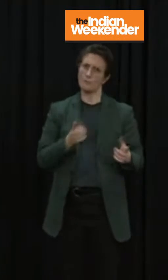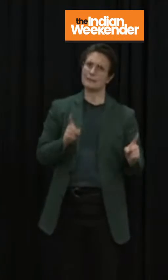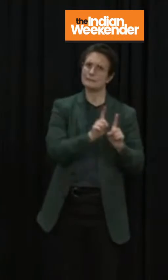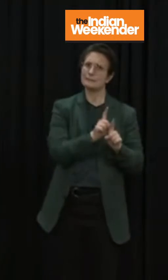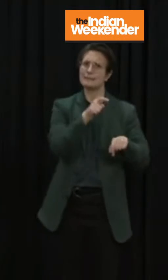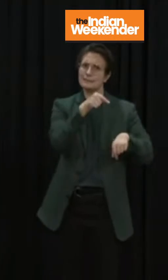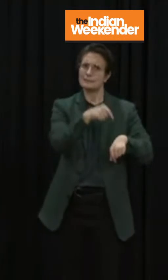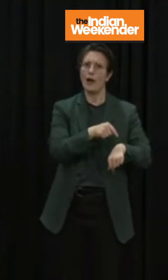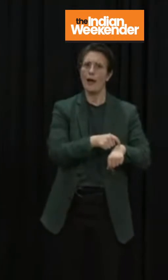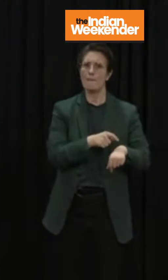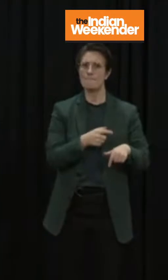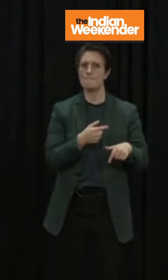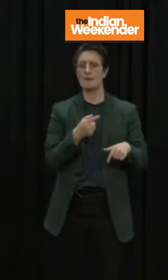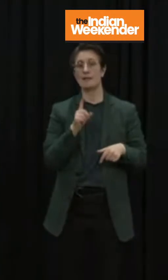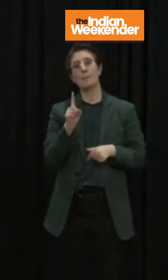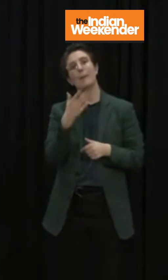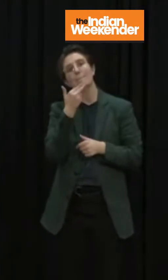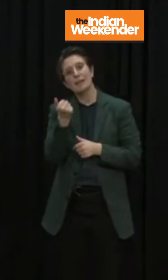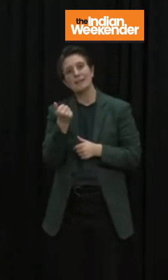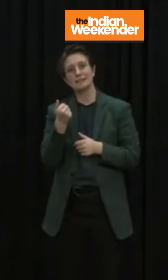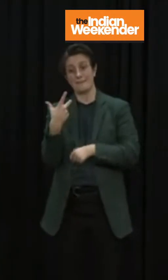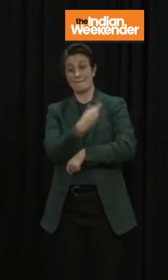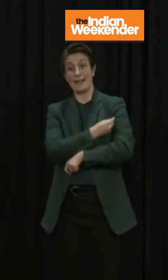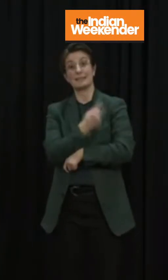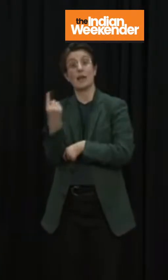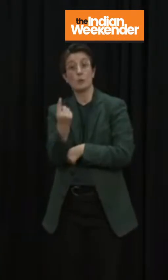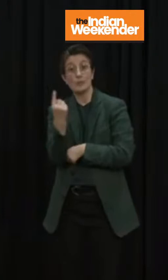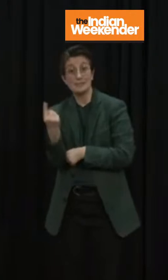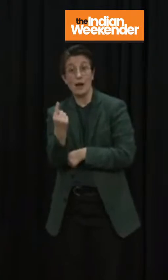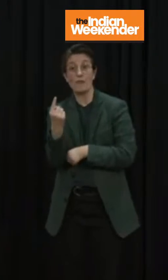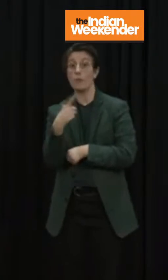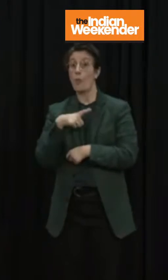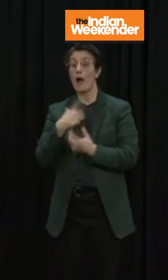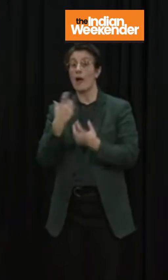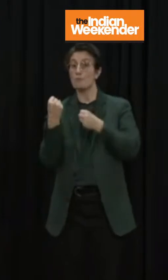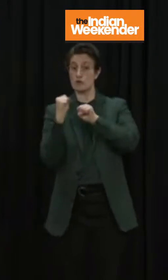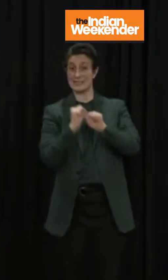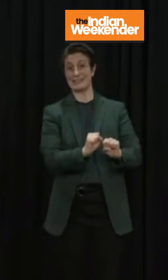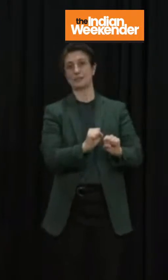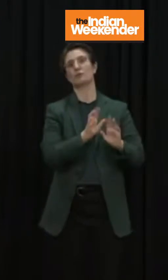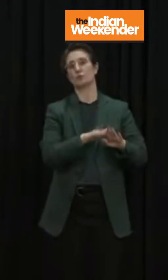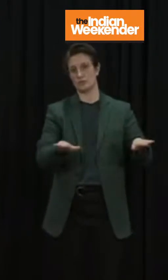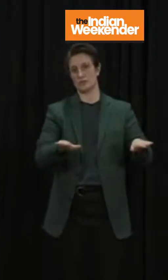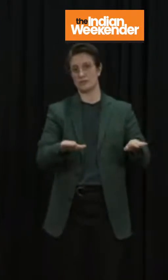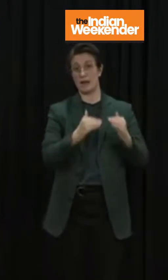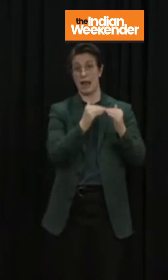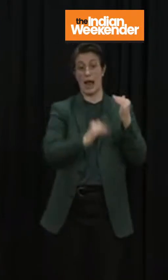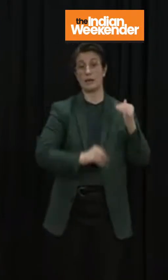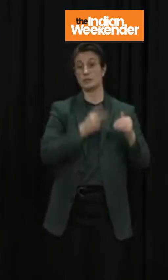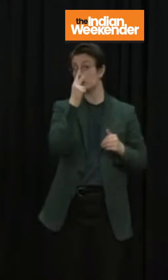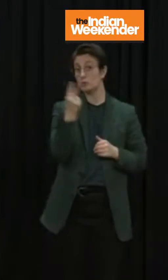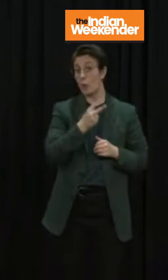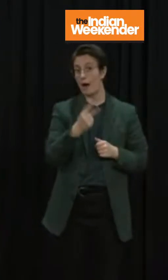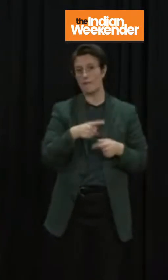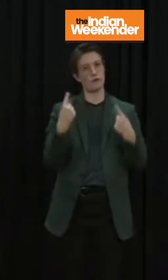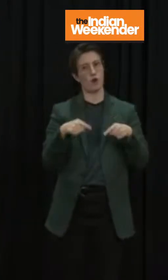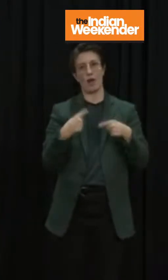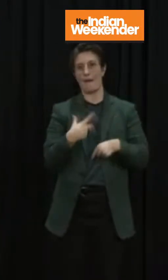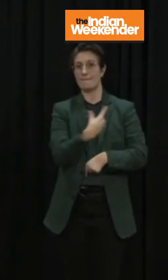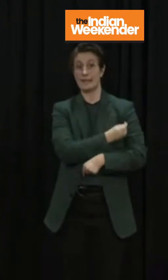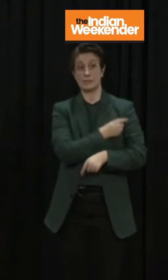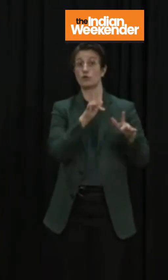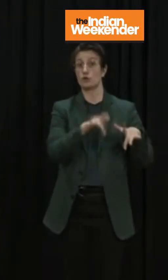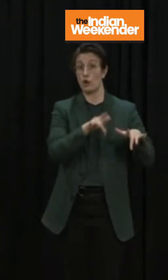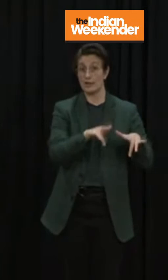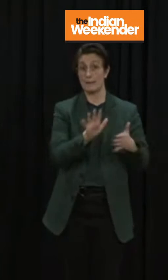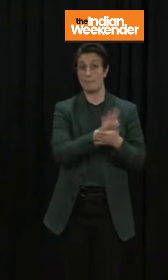yourself vaccinated in order to protect them. While your children, if they're under the age of 12, can't currently be vaccinated, you will be increasing